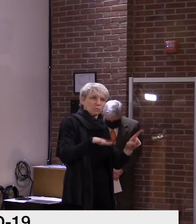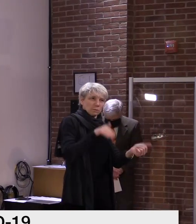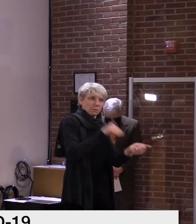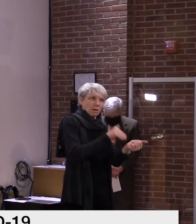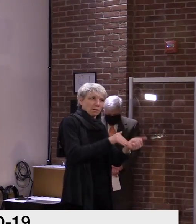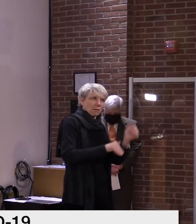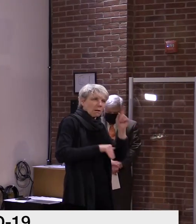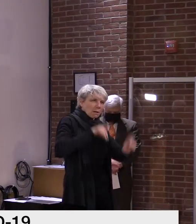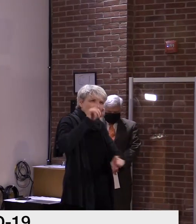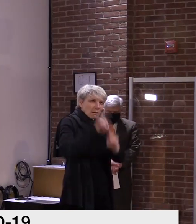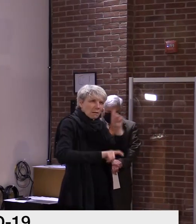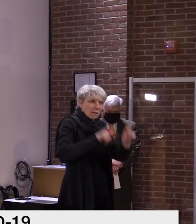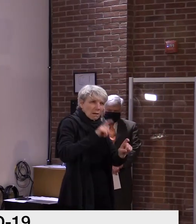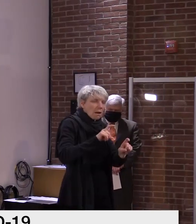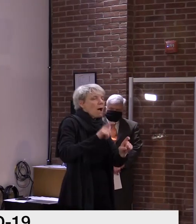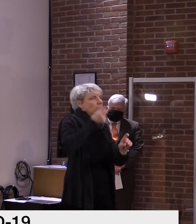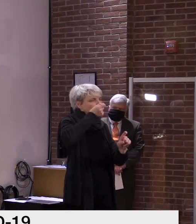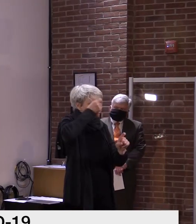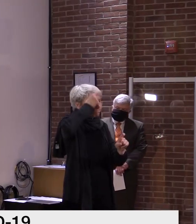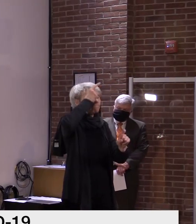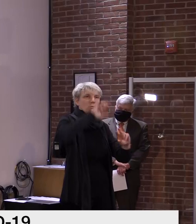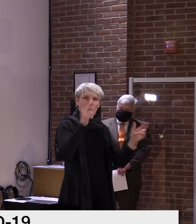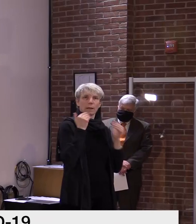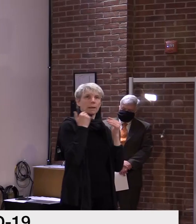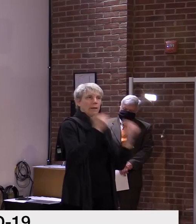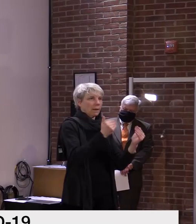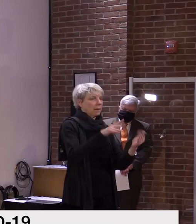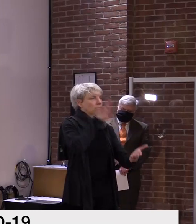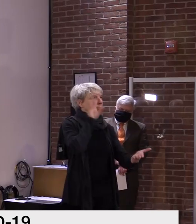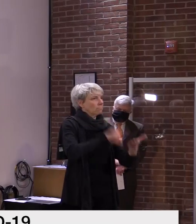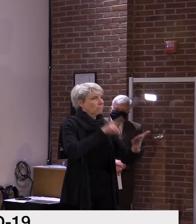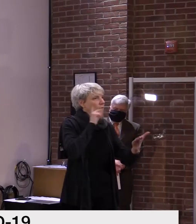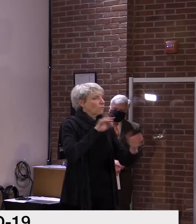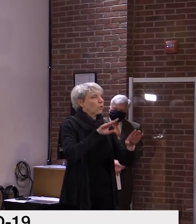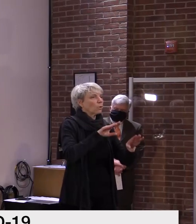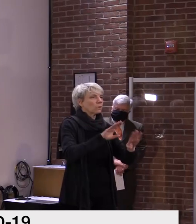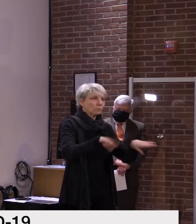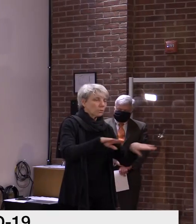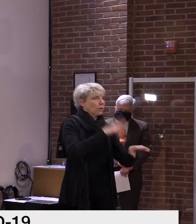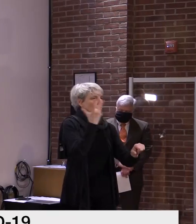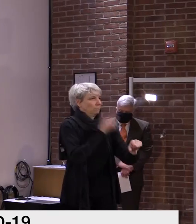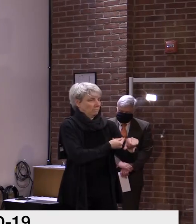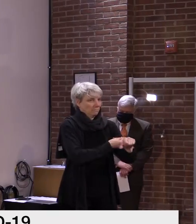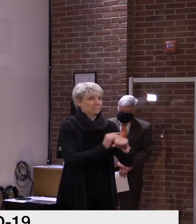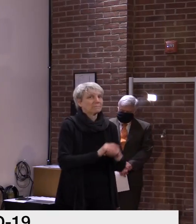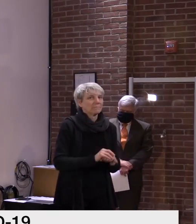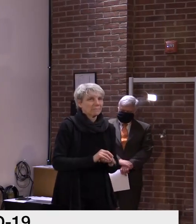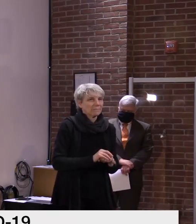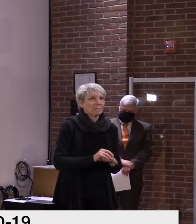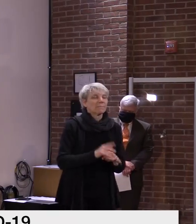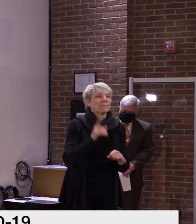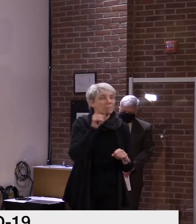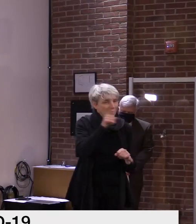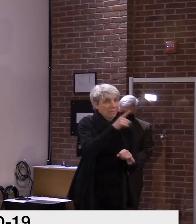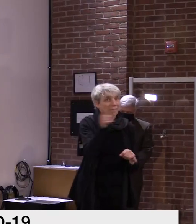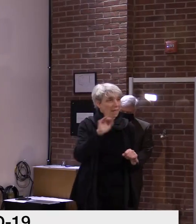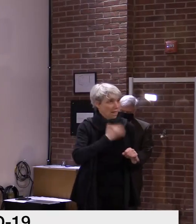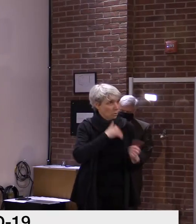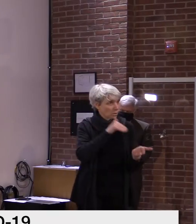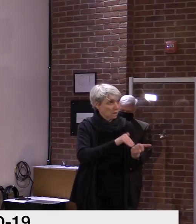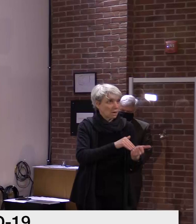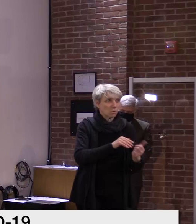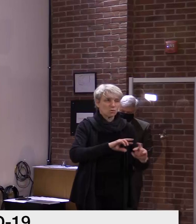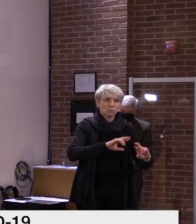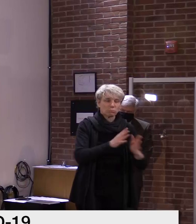are making appearances in your region of the state to emphasize the importance of vaccine